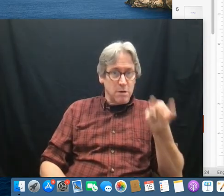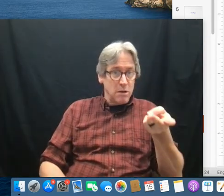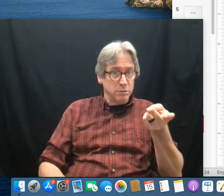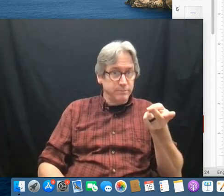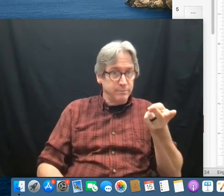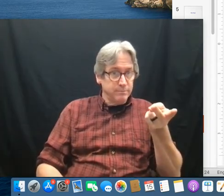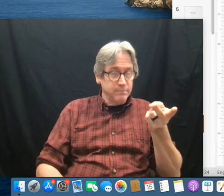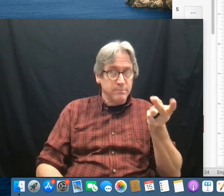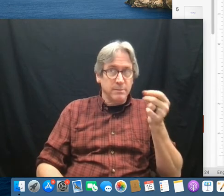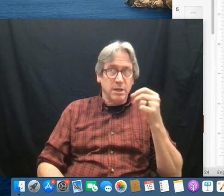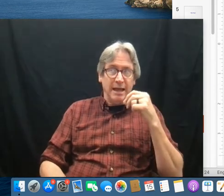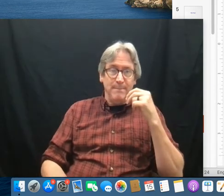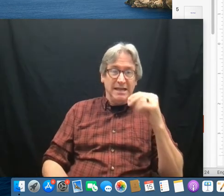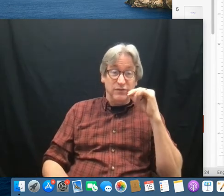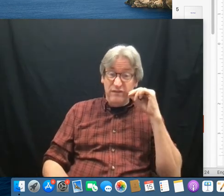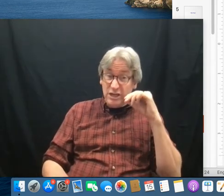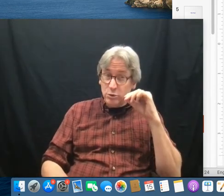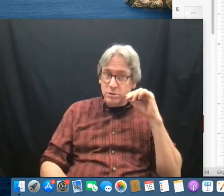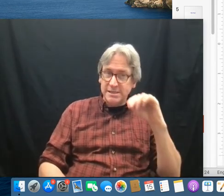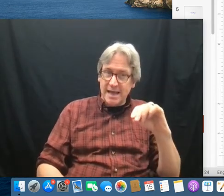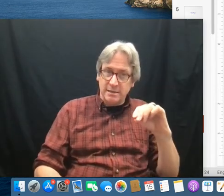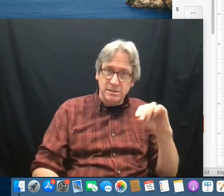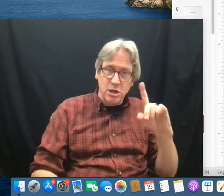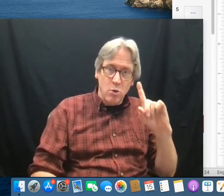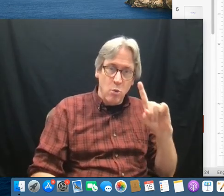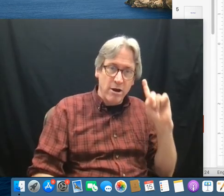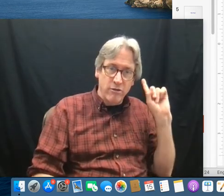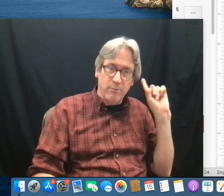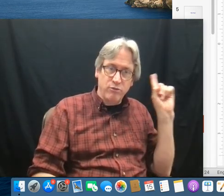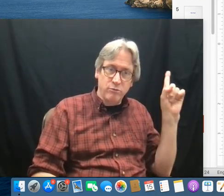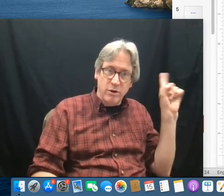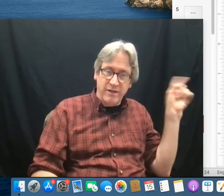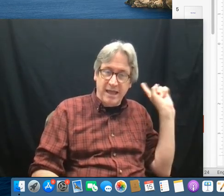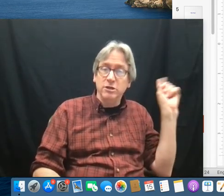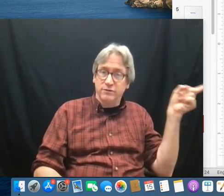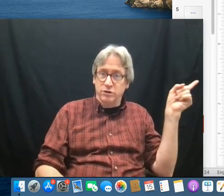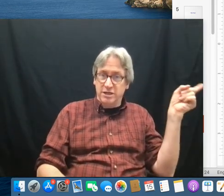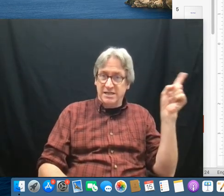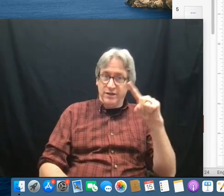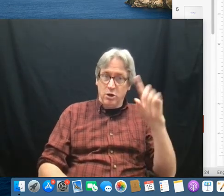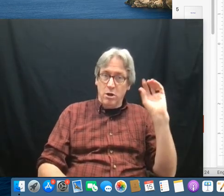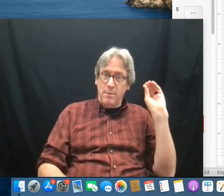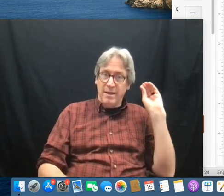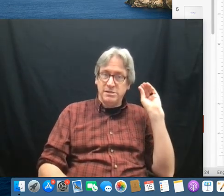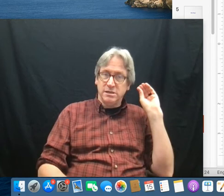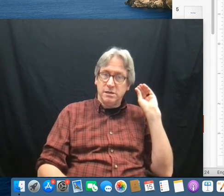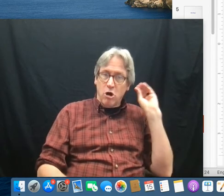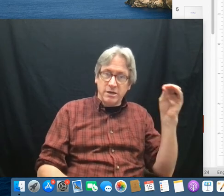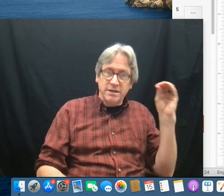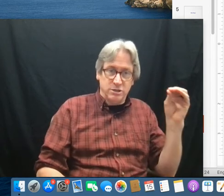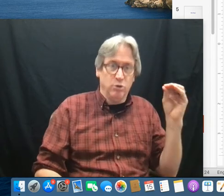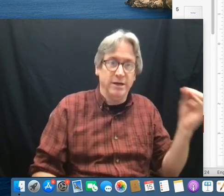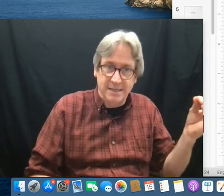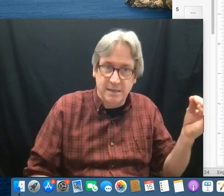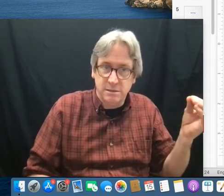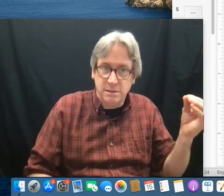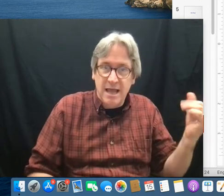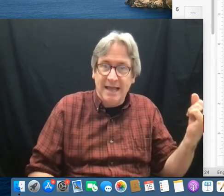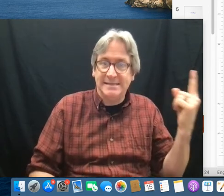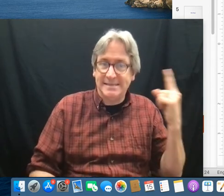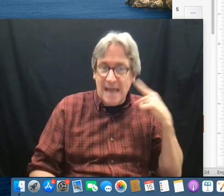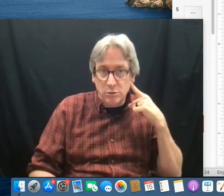the object, either what the action's being done to or the destination of that